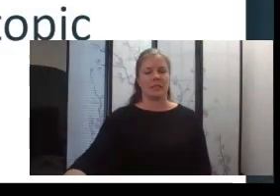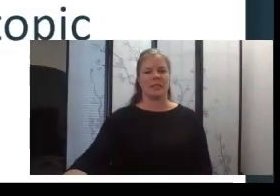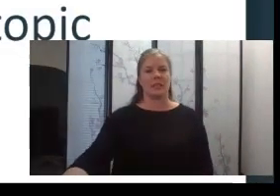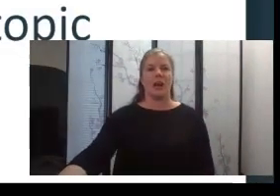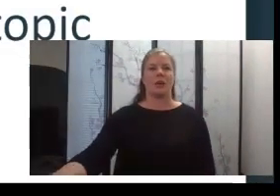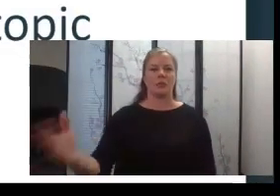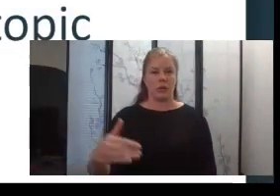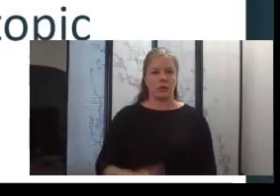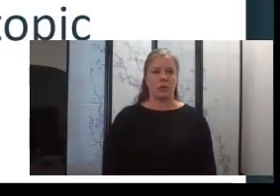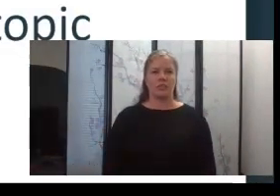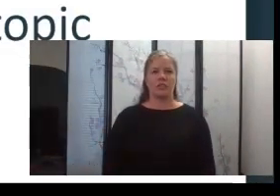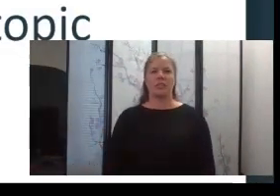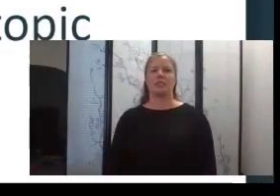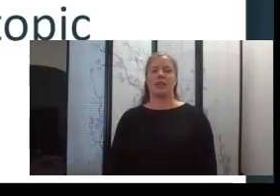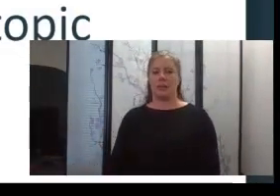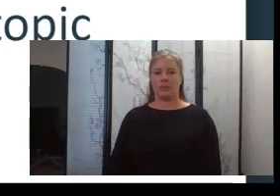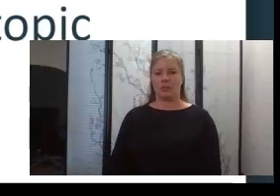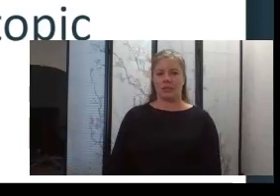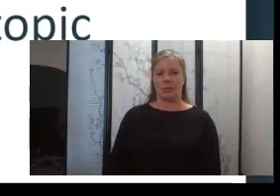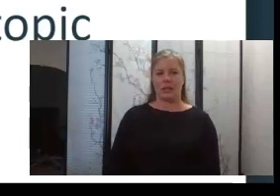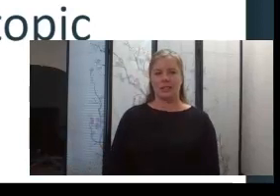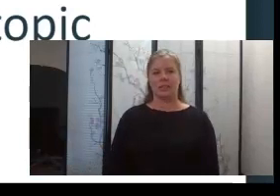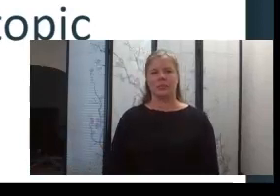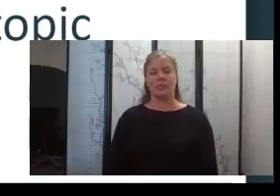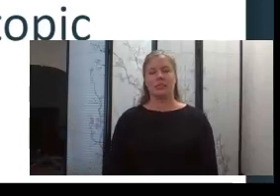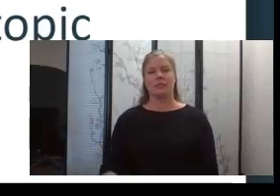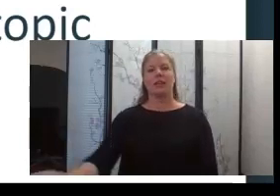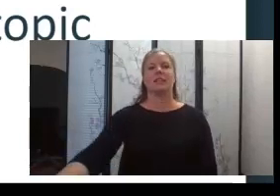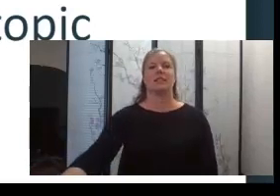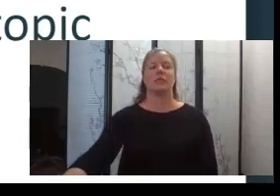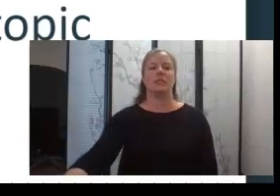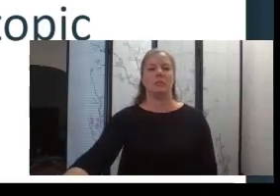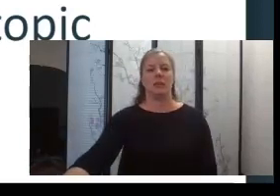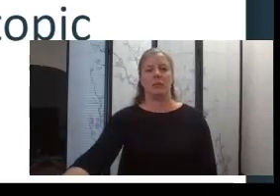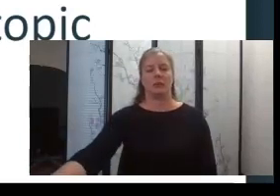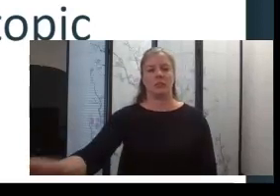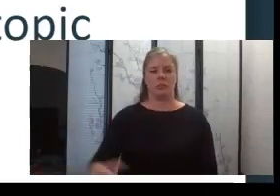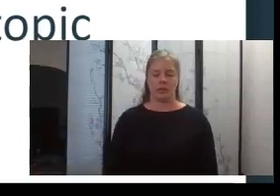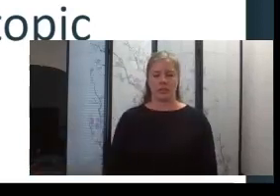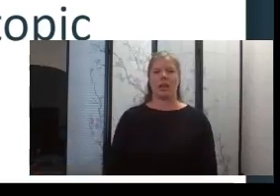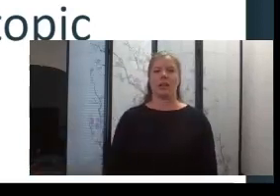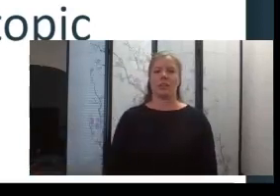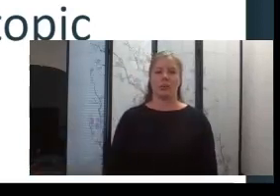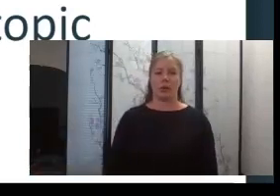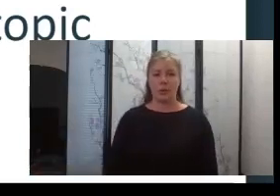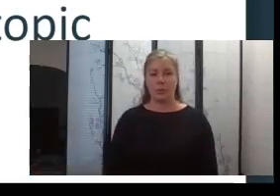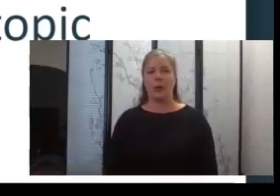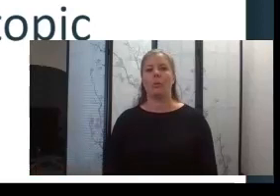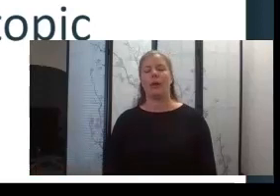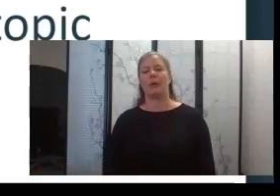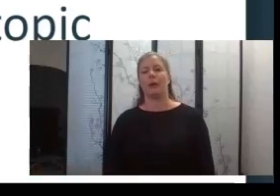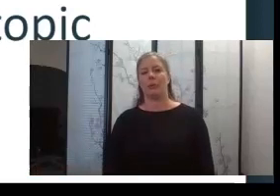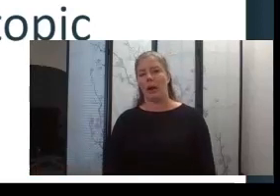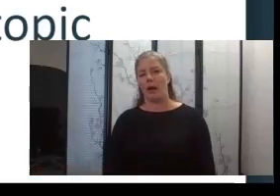back to this, our rhetorical questions, so that's where it gets a little bit different, is it's going to be one of our WH signs, so a who,